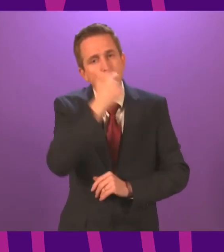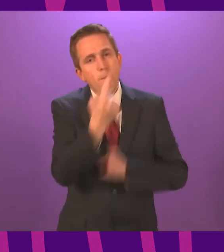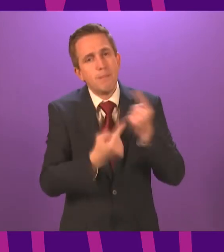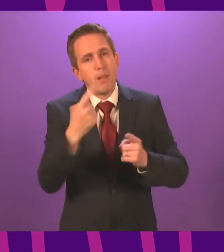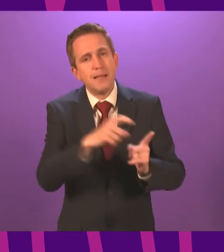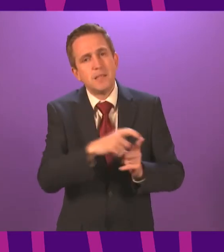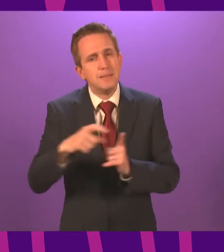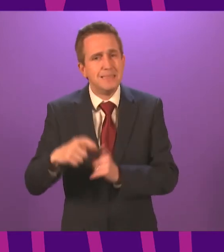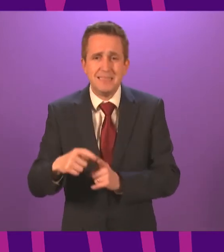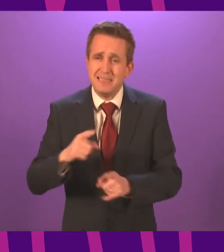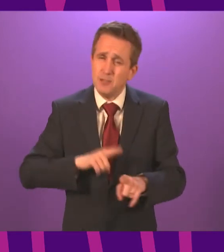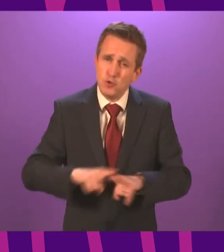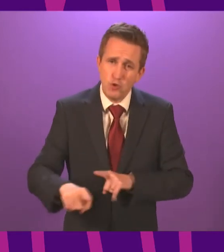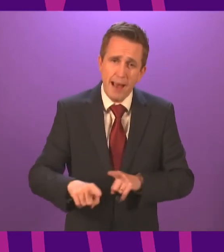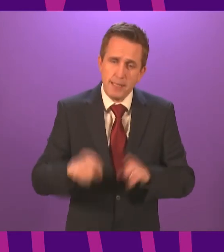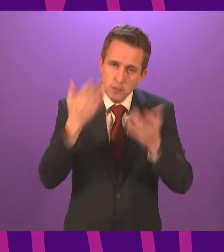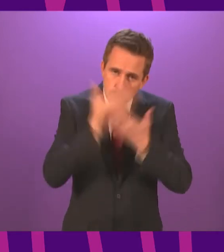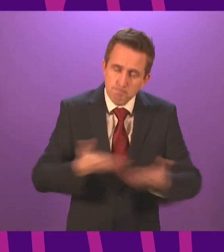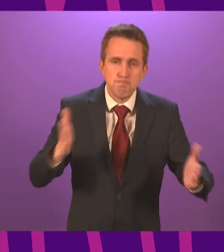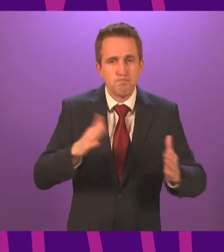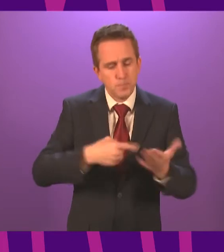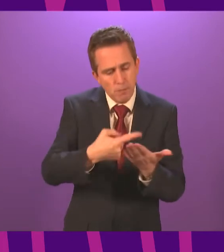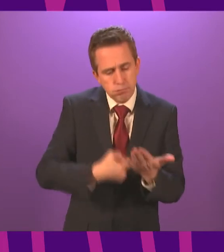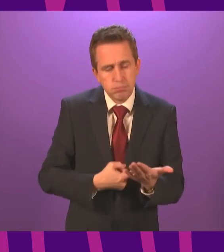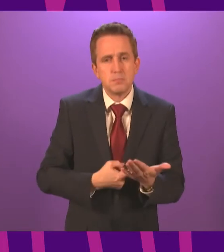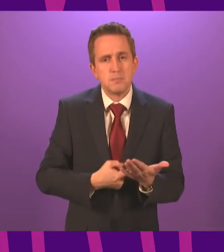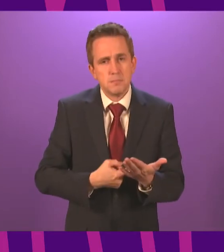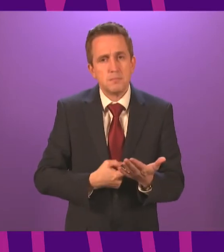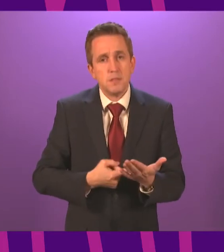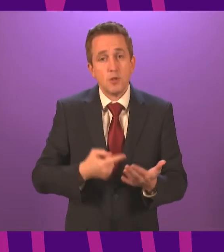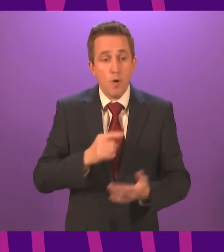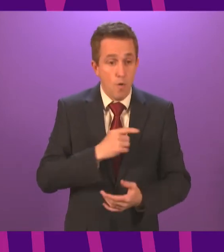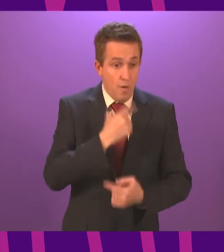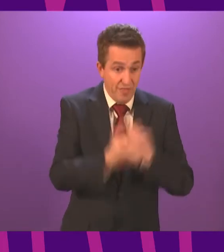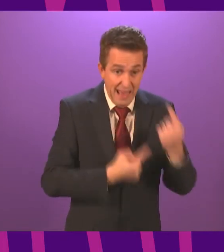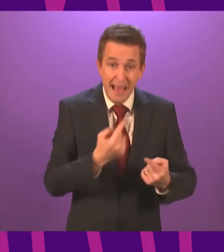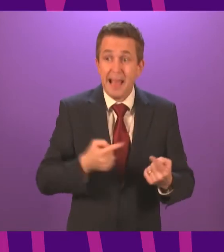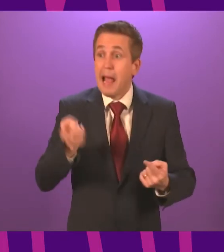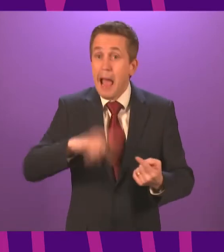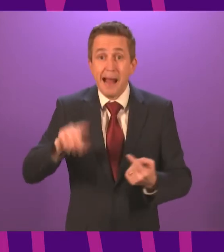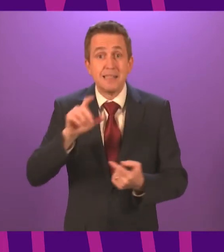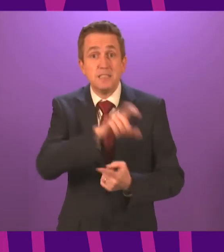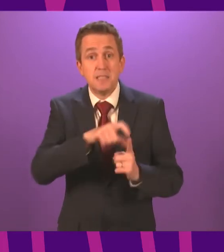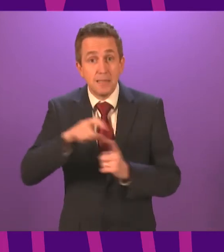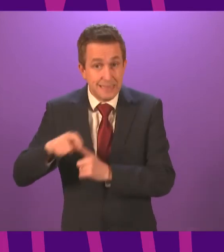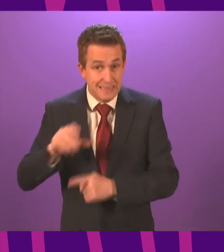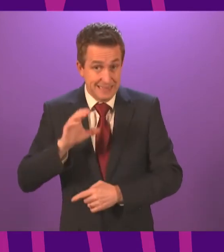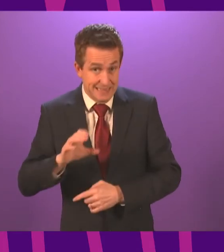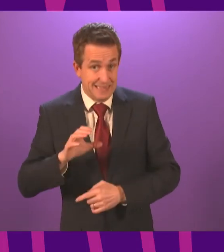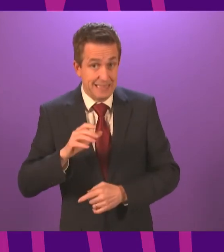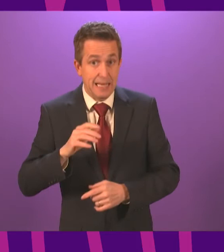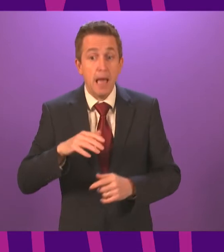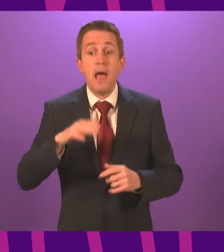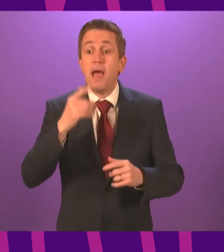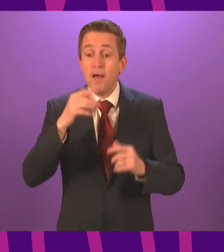very best, and I urge them to stick with it so that their efforts so the city can move down from level 3 at